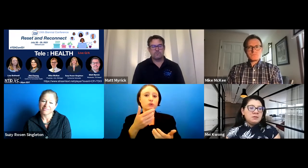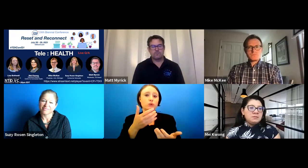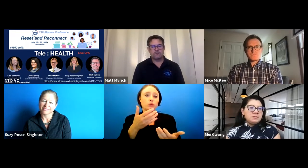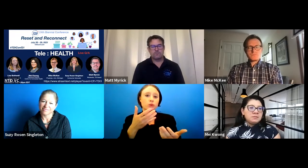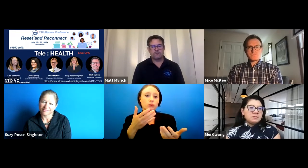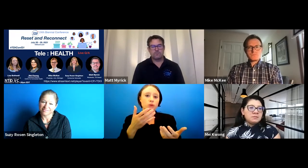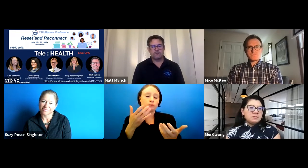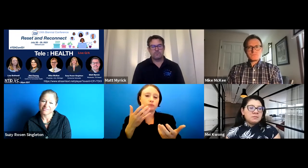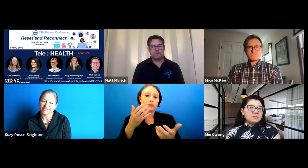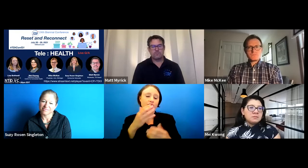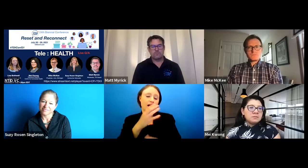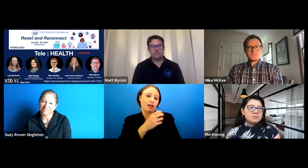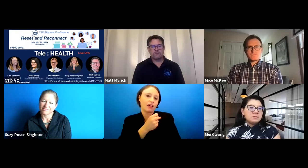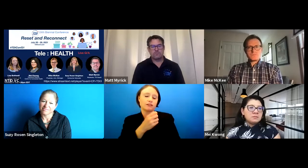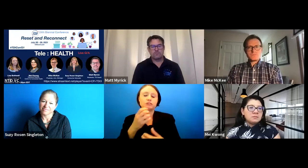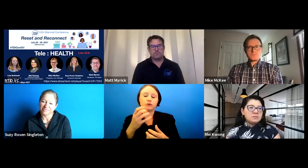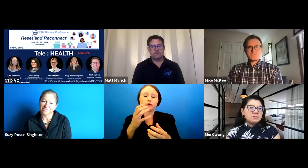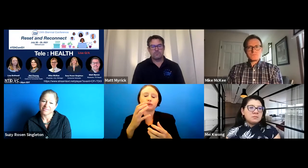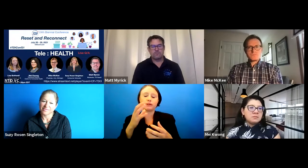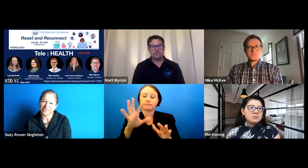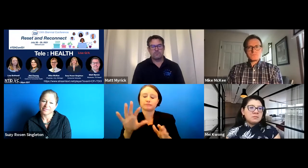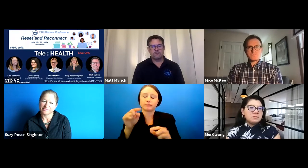and services.